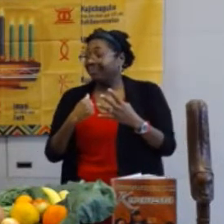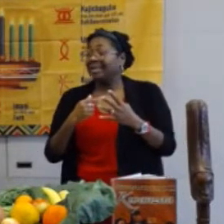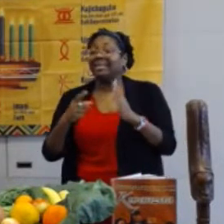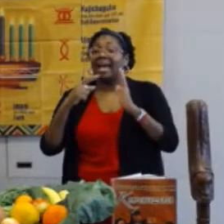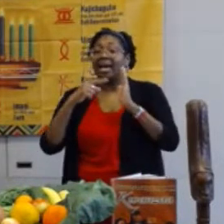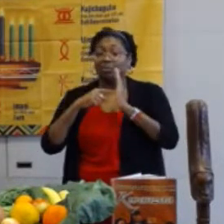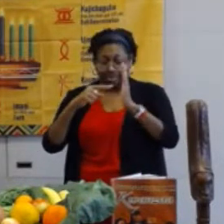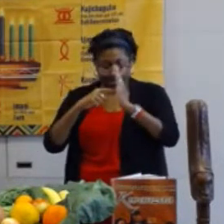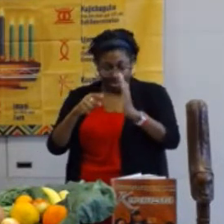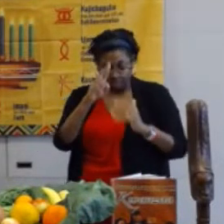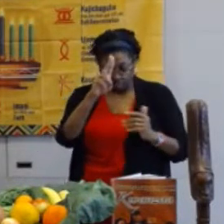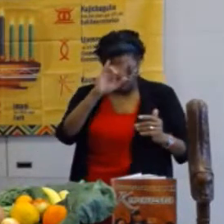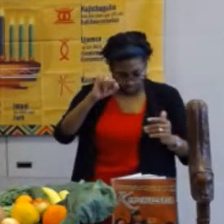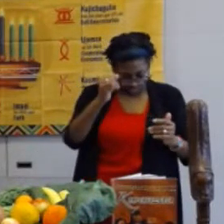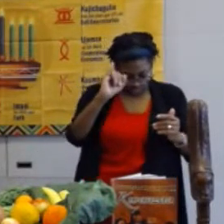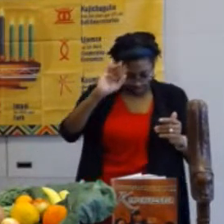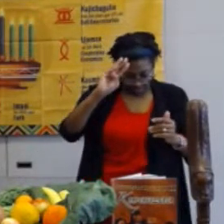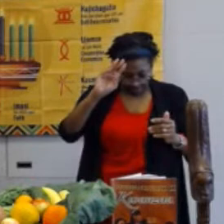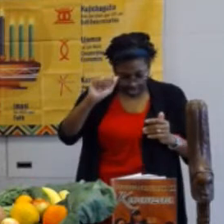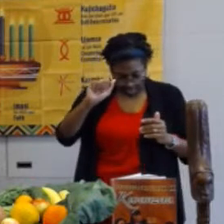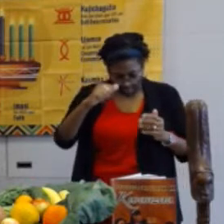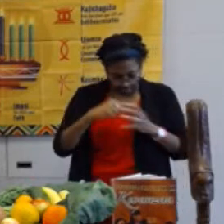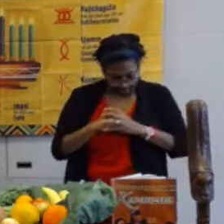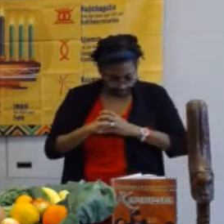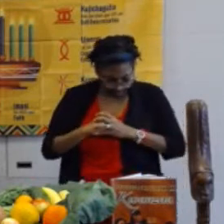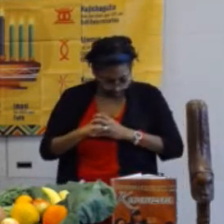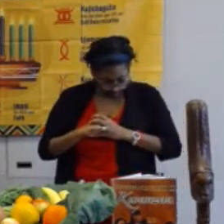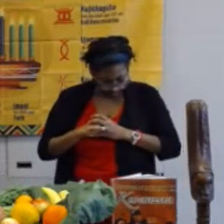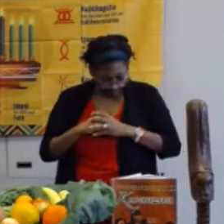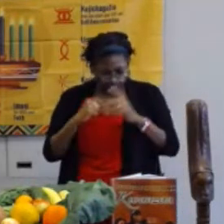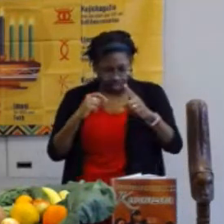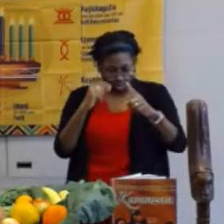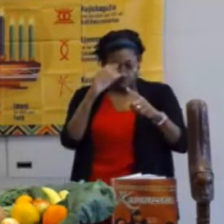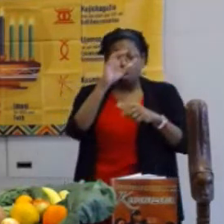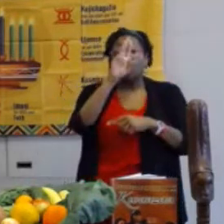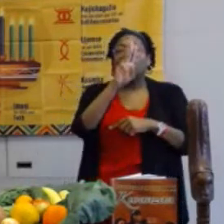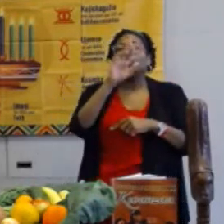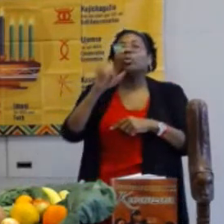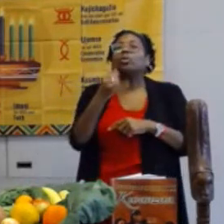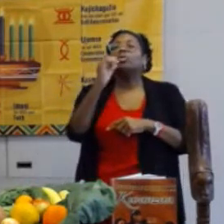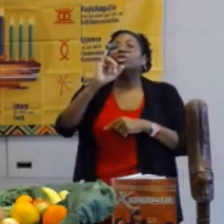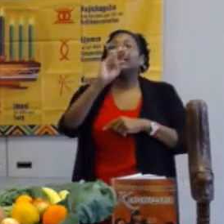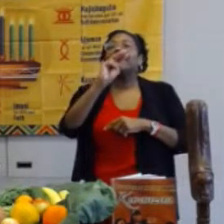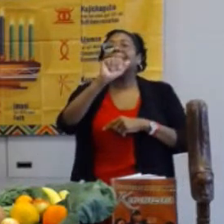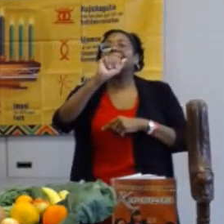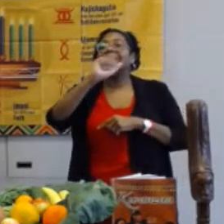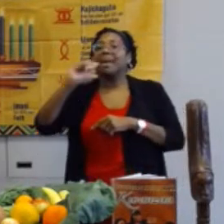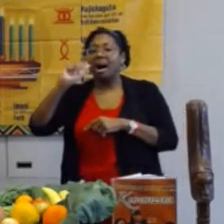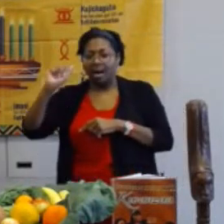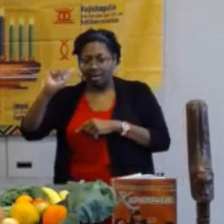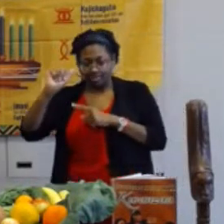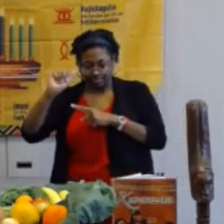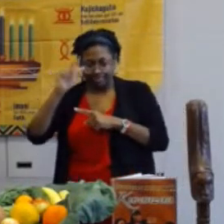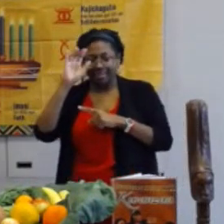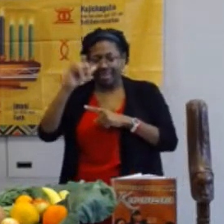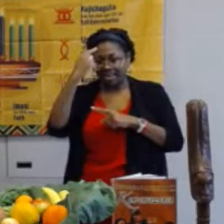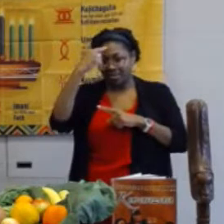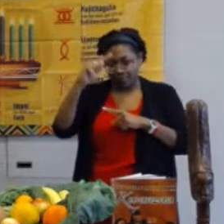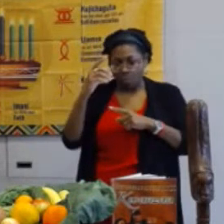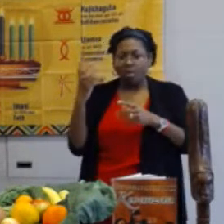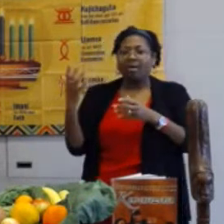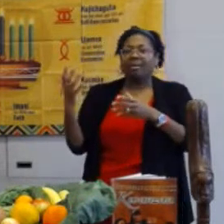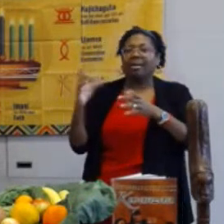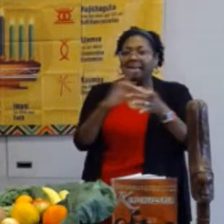represents Ushima, cooperative economics, to build and maintain our shops and stores and to profit from them together.